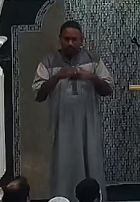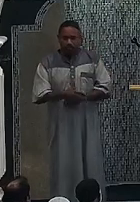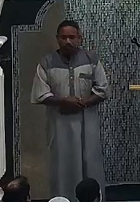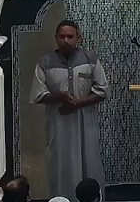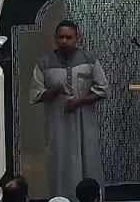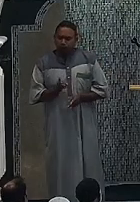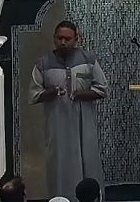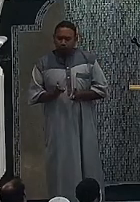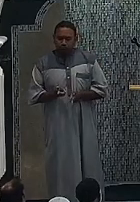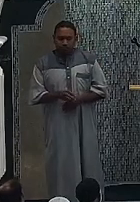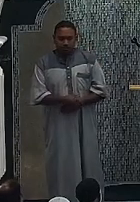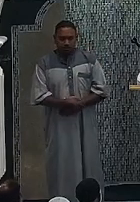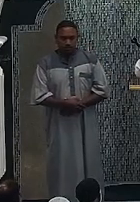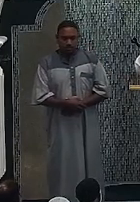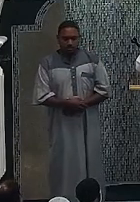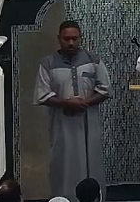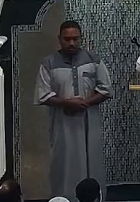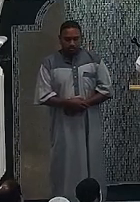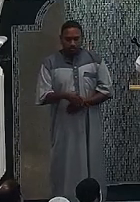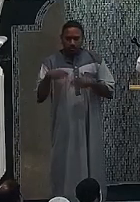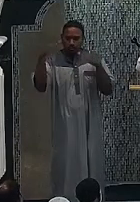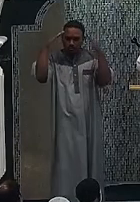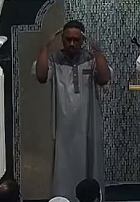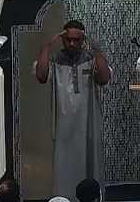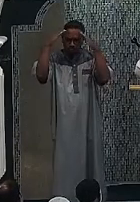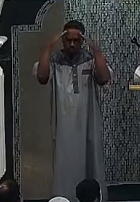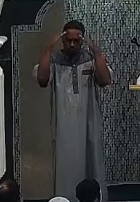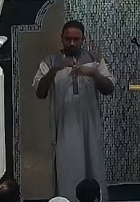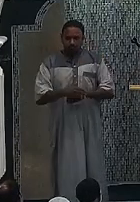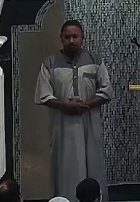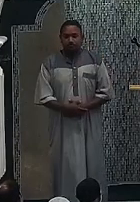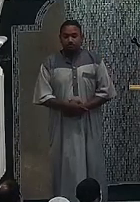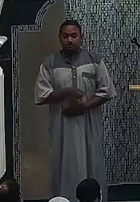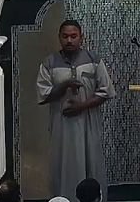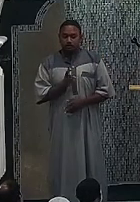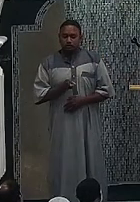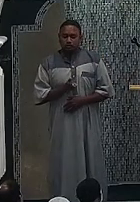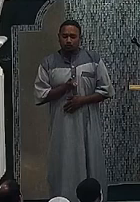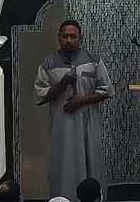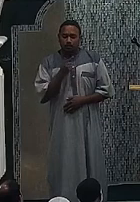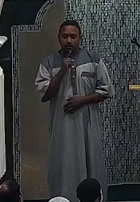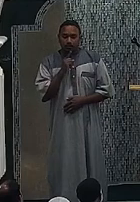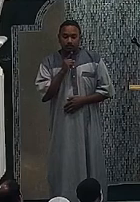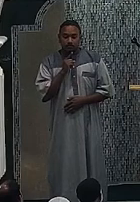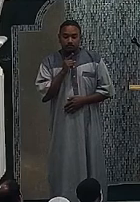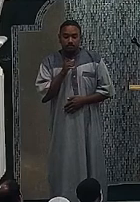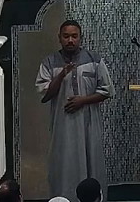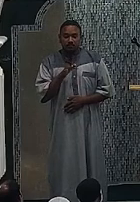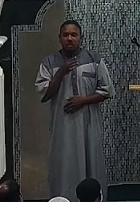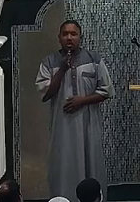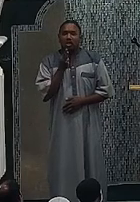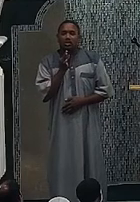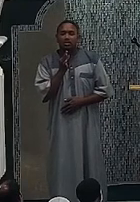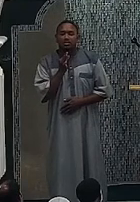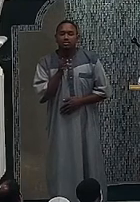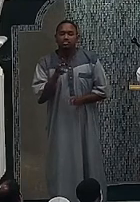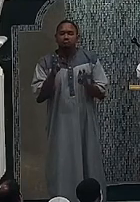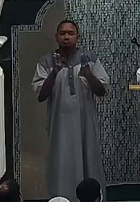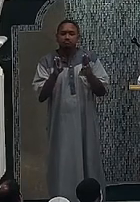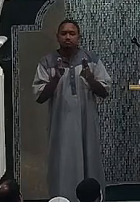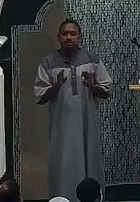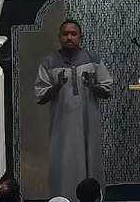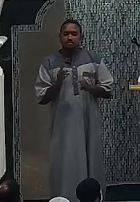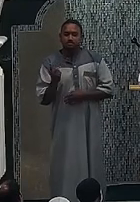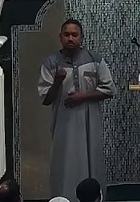we'll just do this, assalamu alaikum. But if we do it in English, we say, peace be